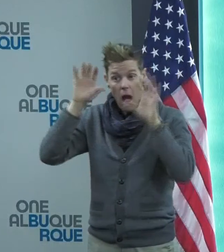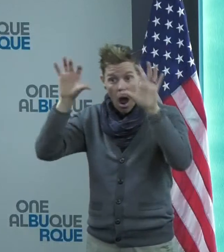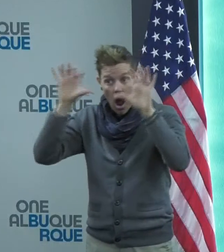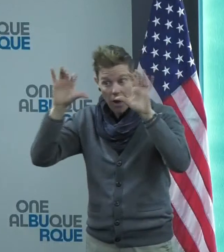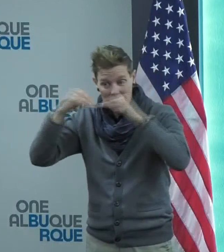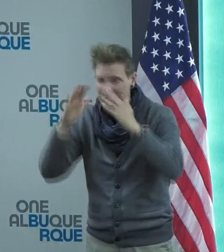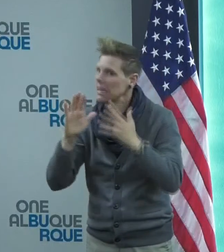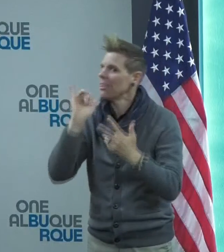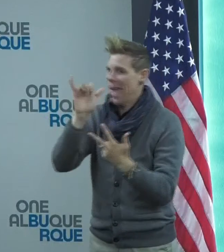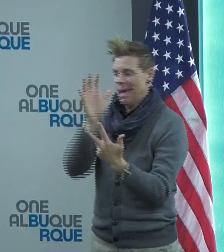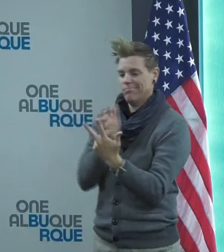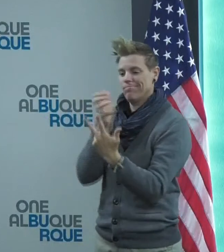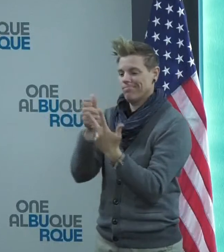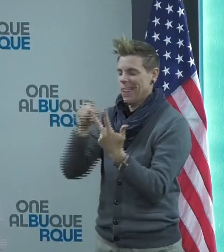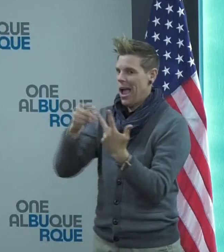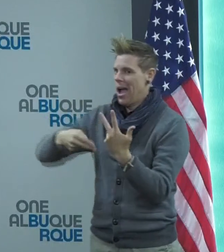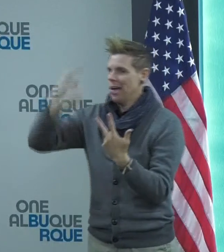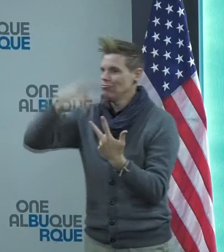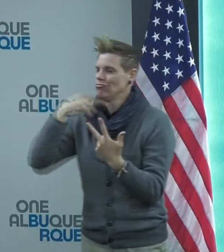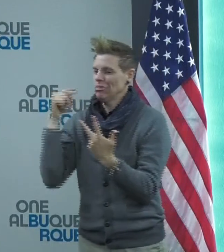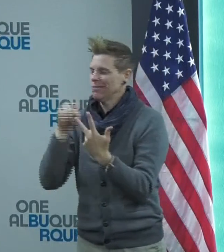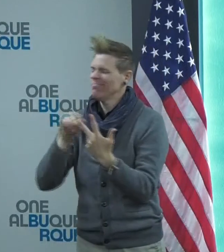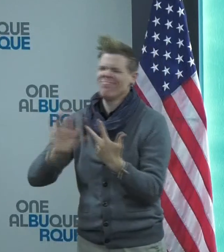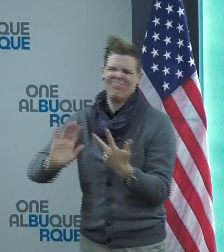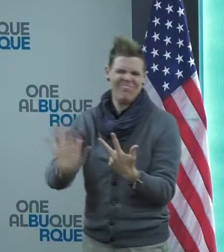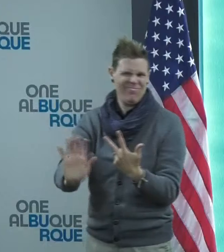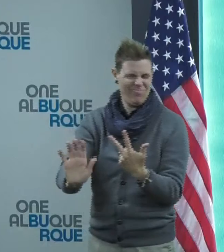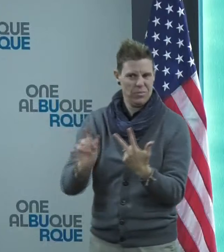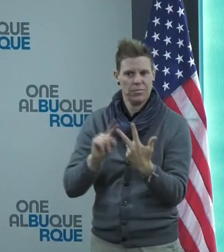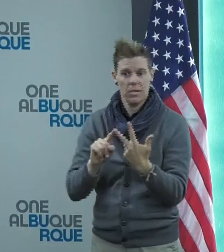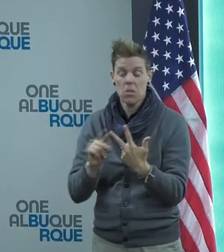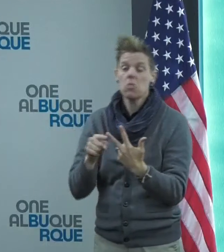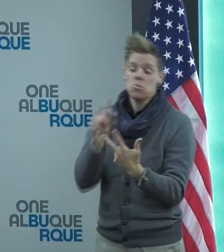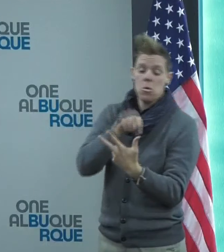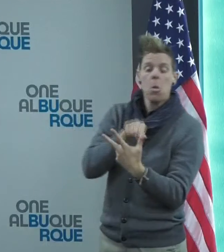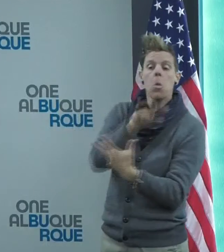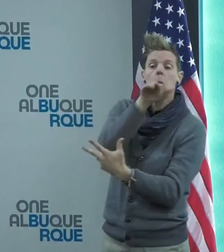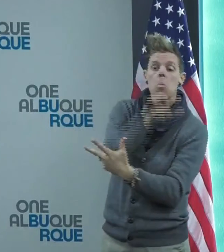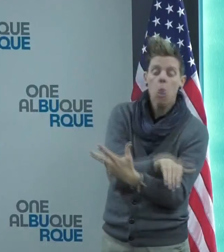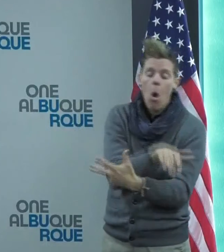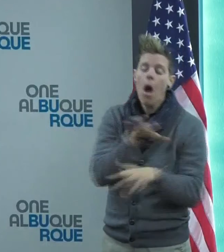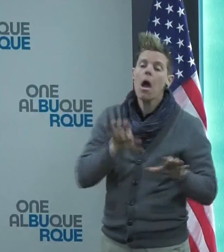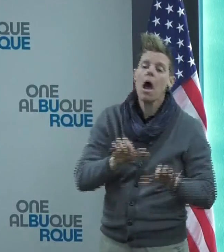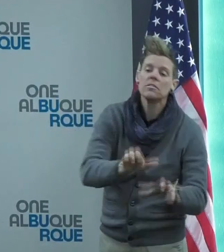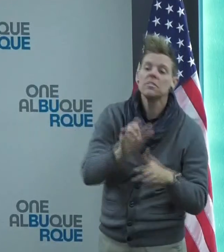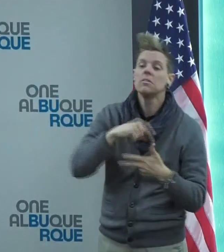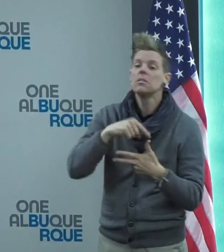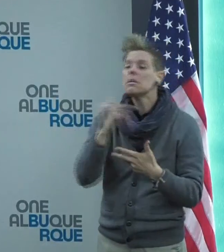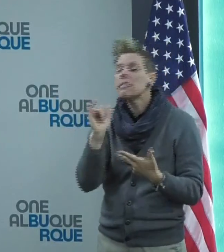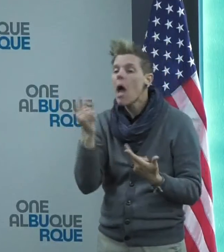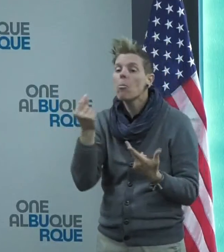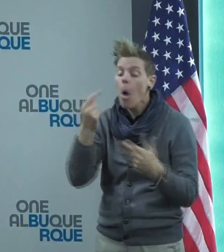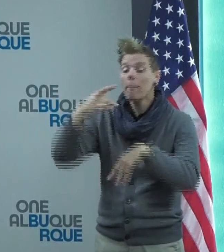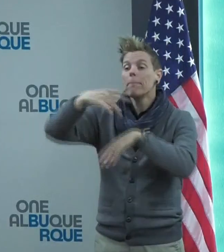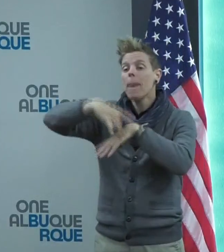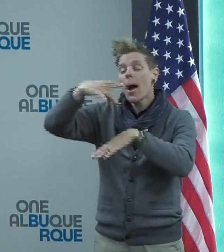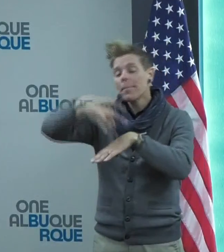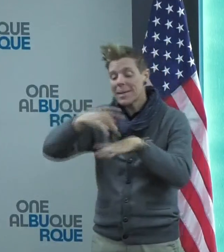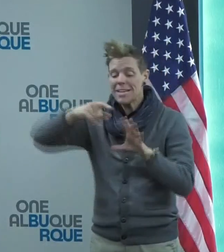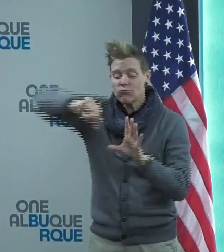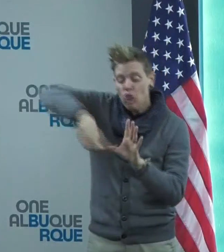And lower risk activities include, decorating pumpkins, watching Halloween movies, these kinds of